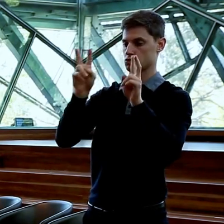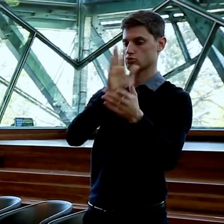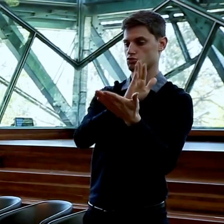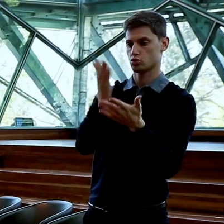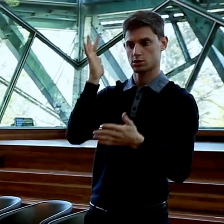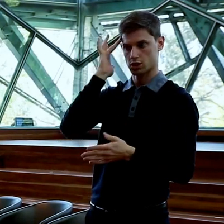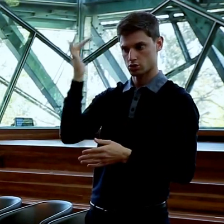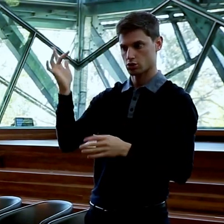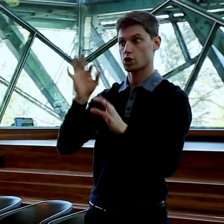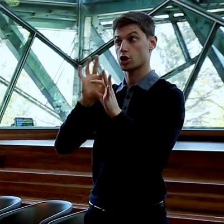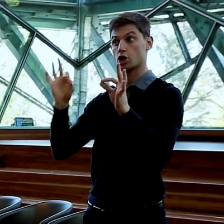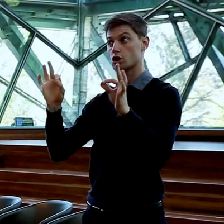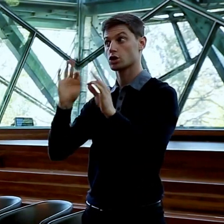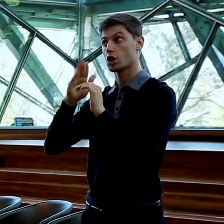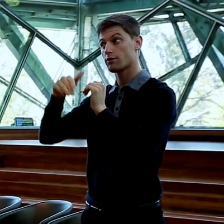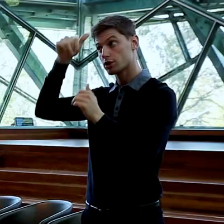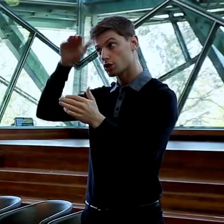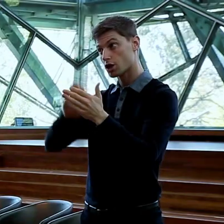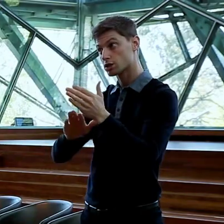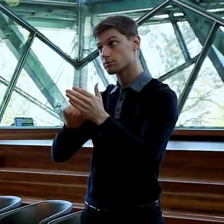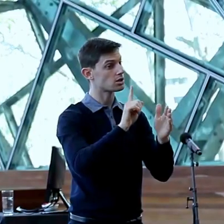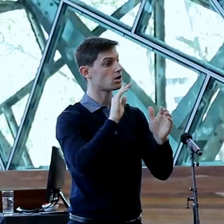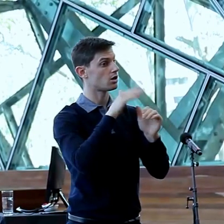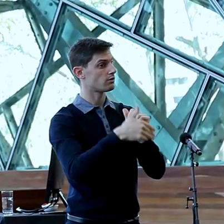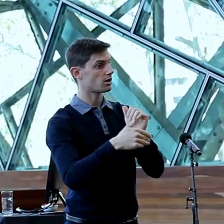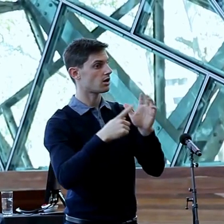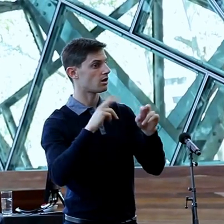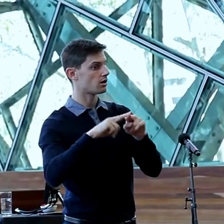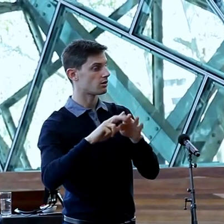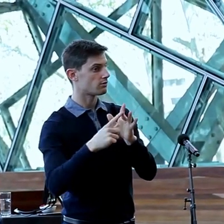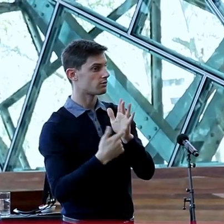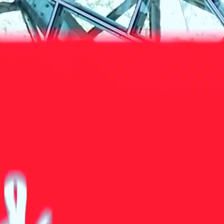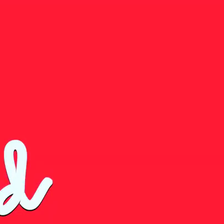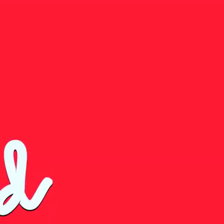intelligence is not about knowledge, but imagination. Thank you.